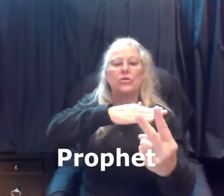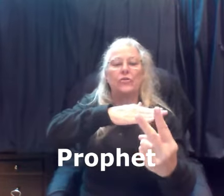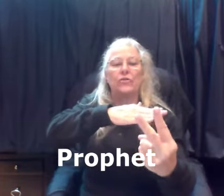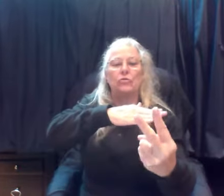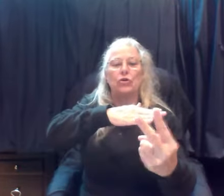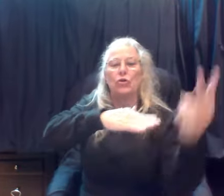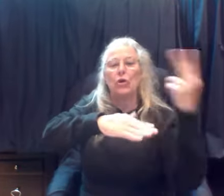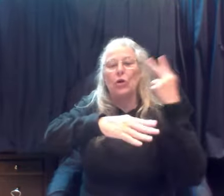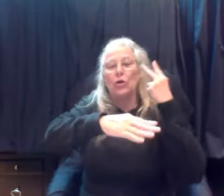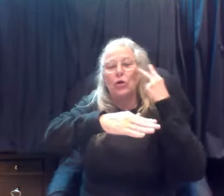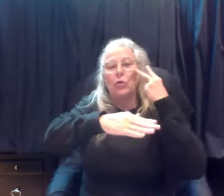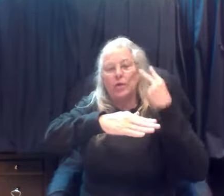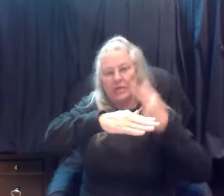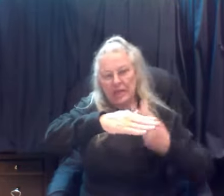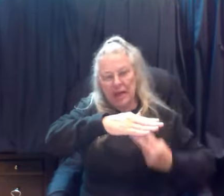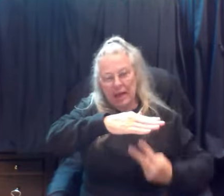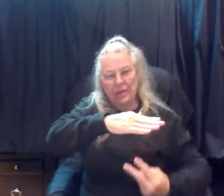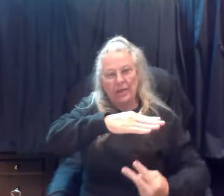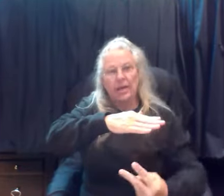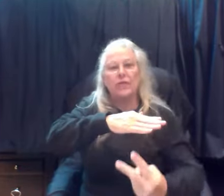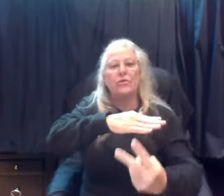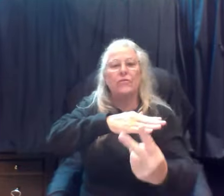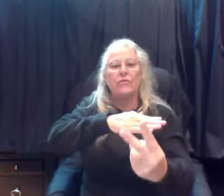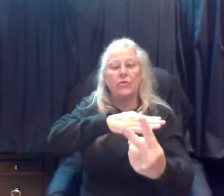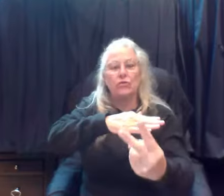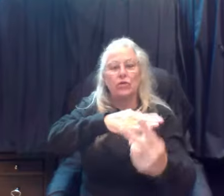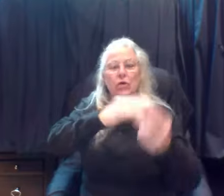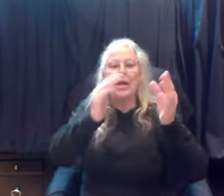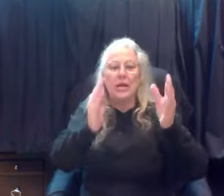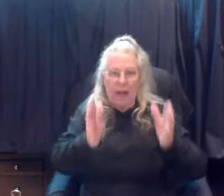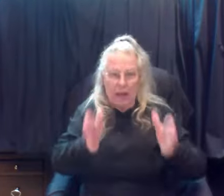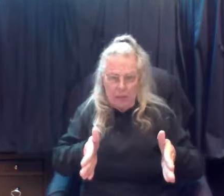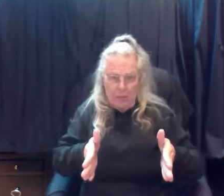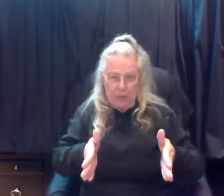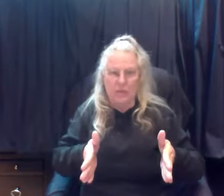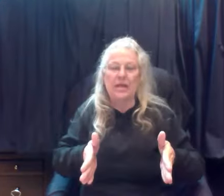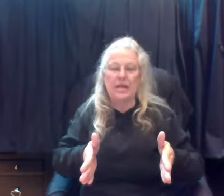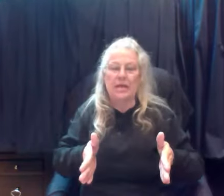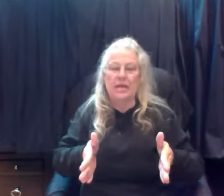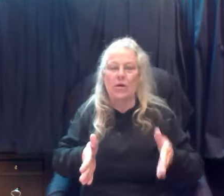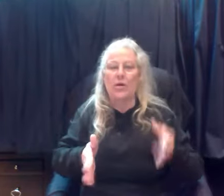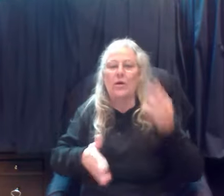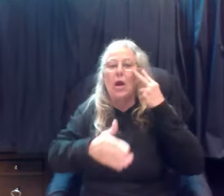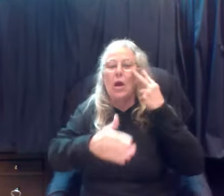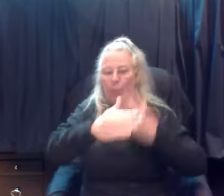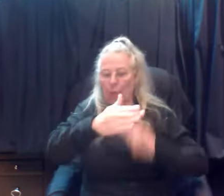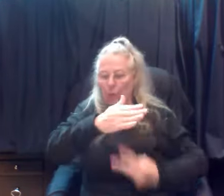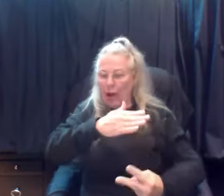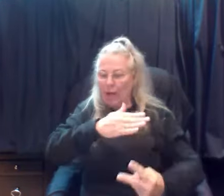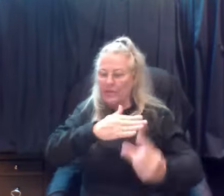future. You are seeing into the future. And with a person ending on it. Prophets.